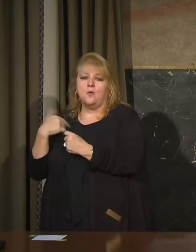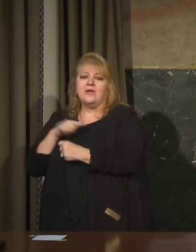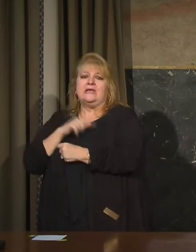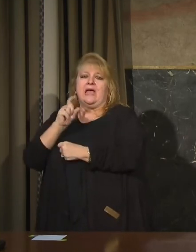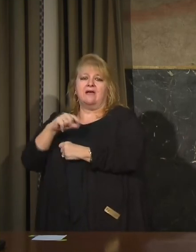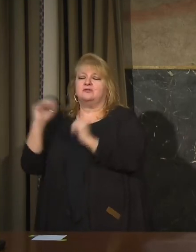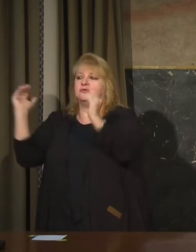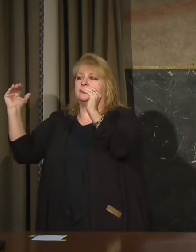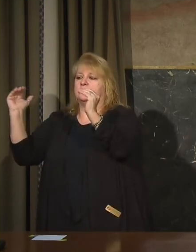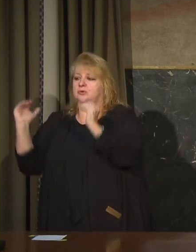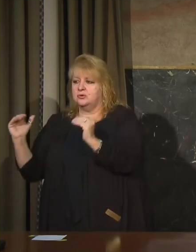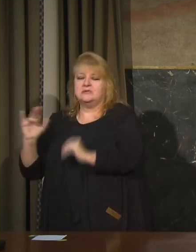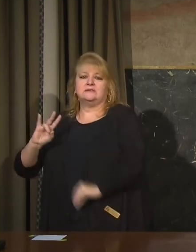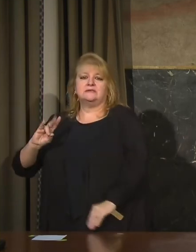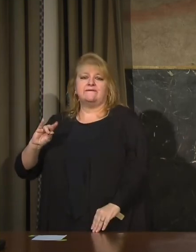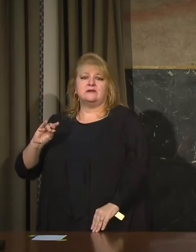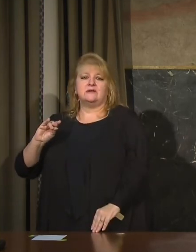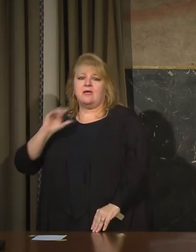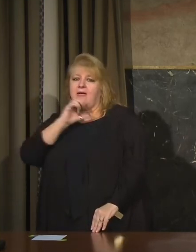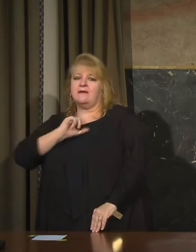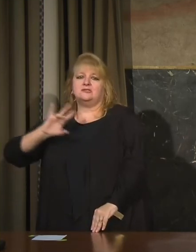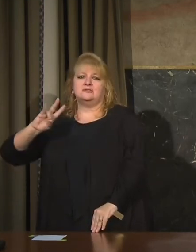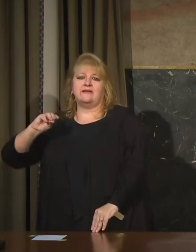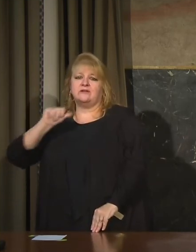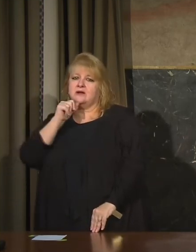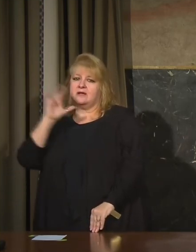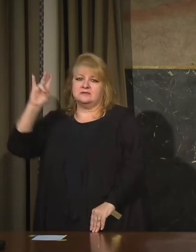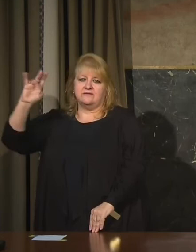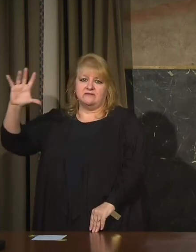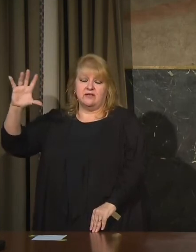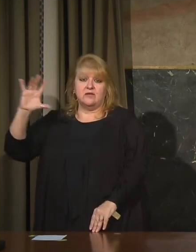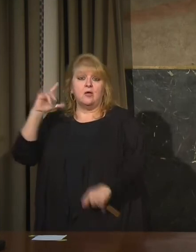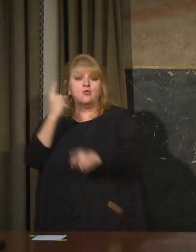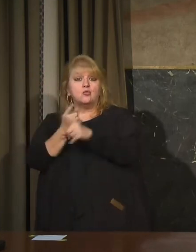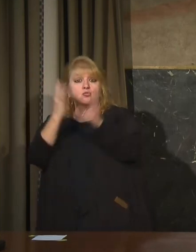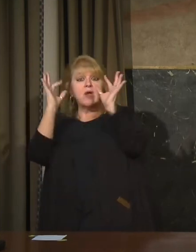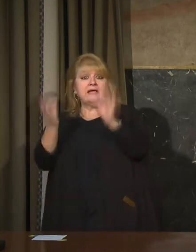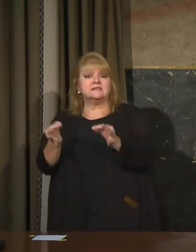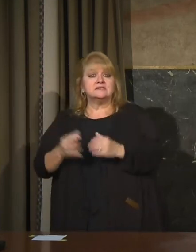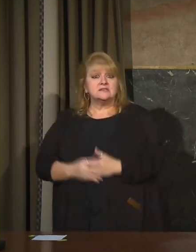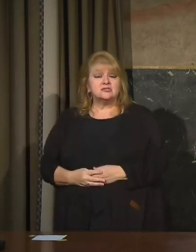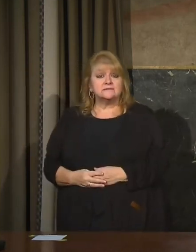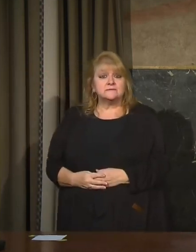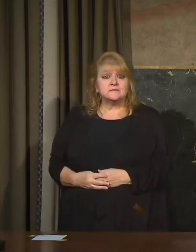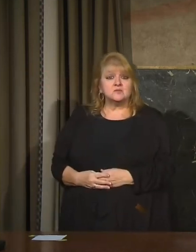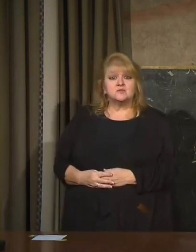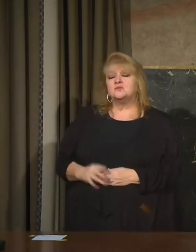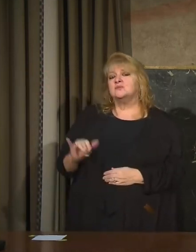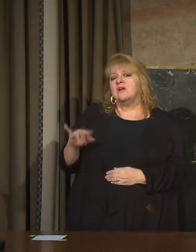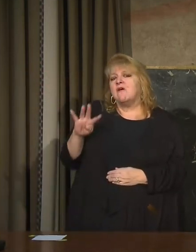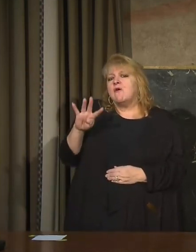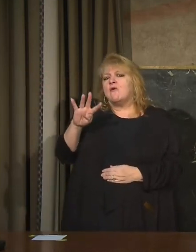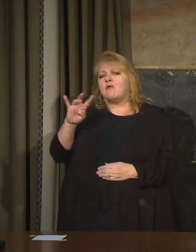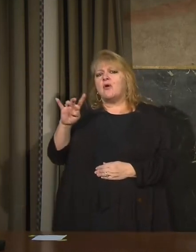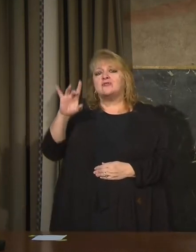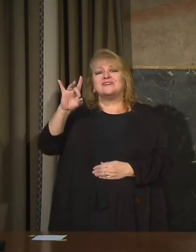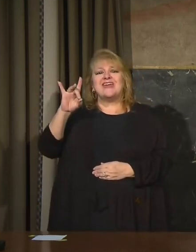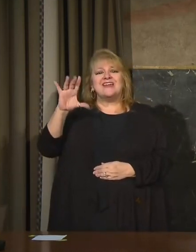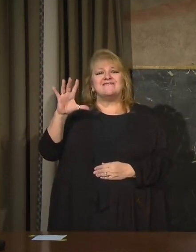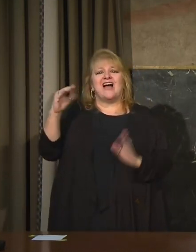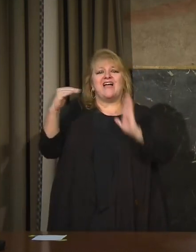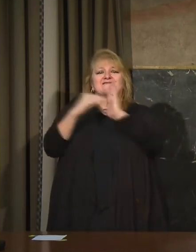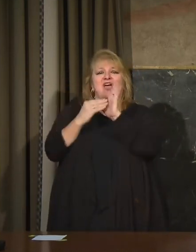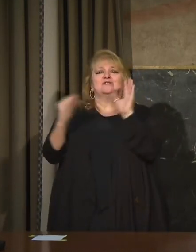70 and not 75. Now, that was the right decision to make. But there are about 485,000 more people